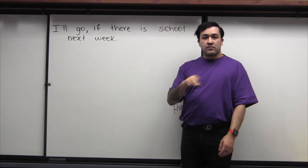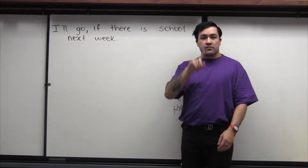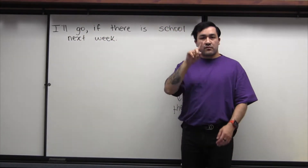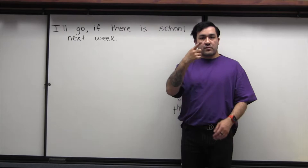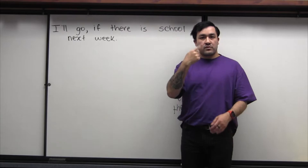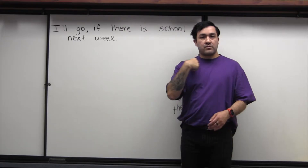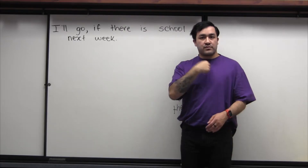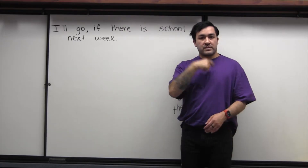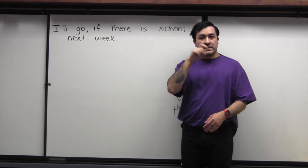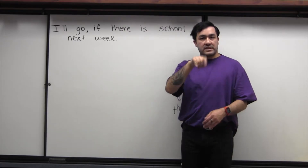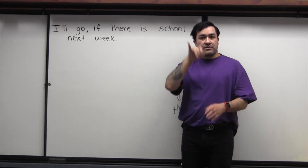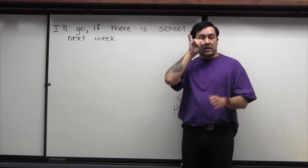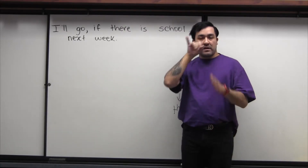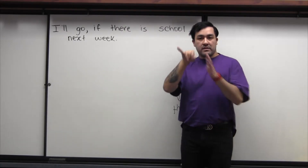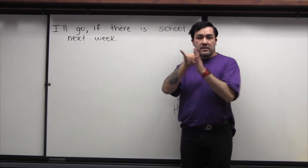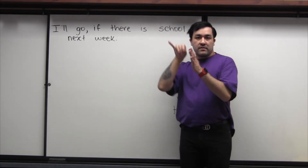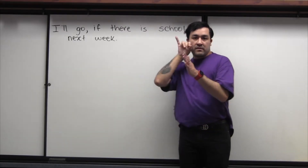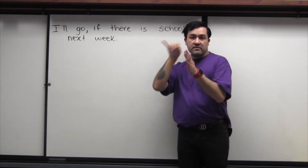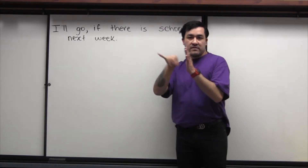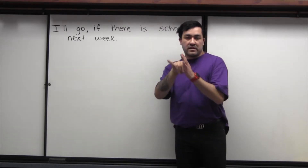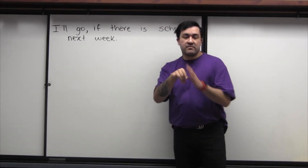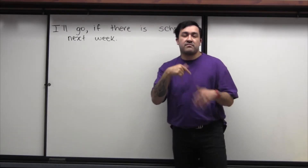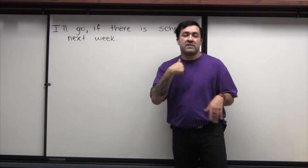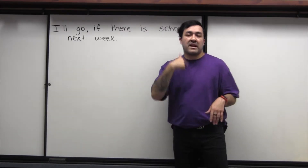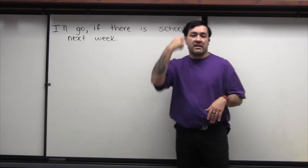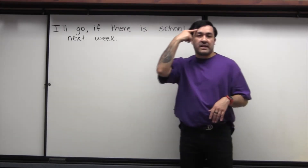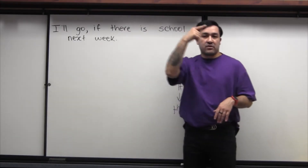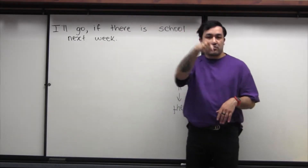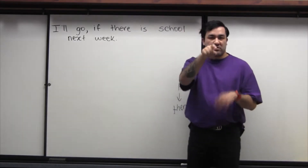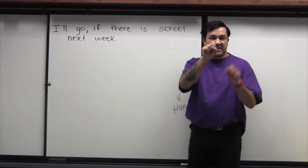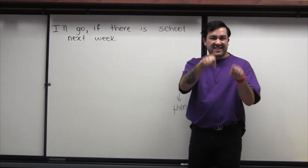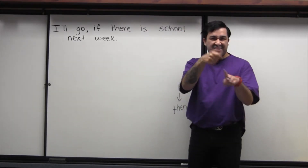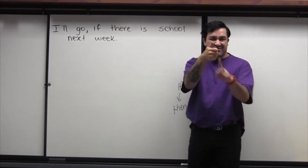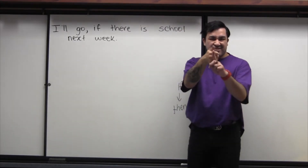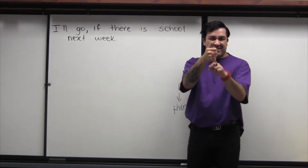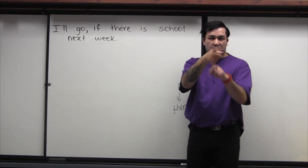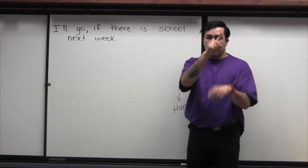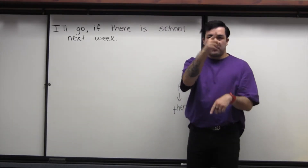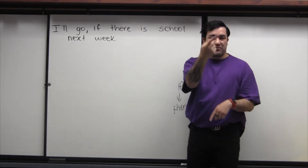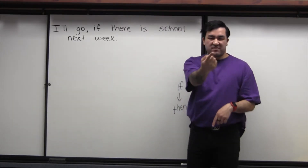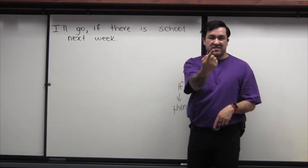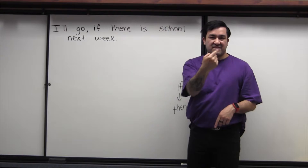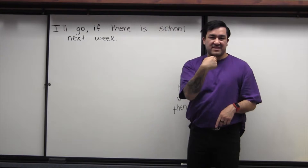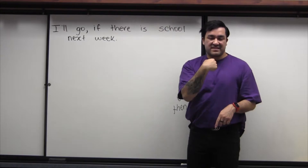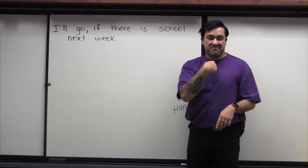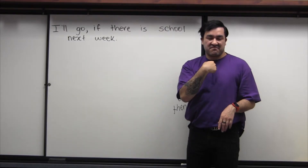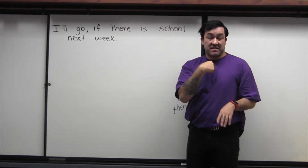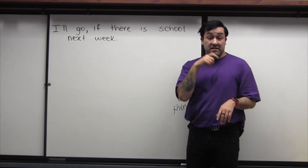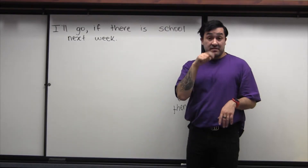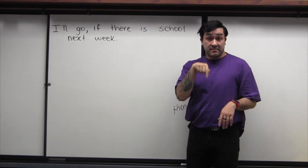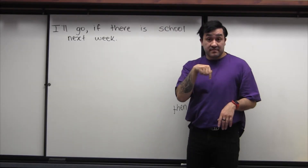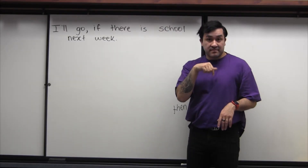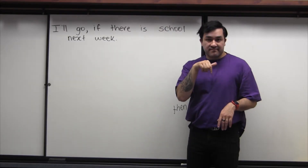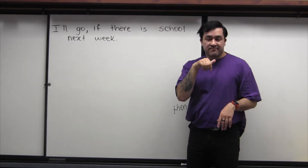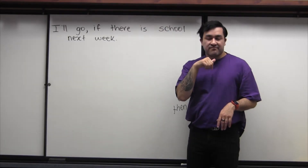week. So the first thing we need to do is, of course, identify everything in here. But you could do that yourself. You don't need me to do